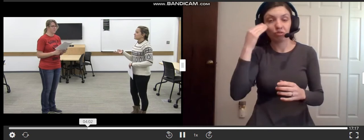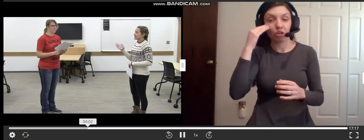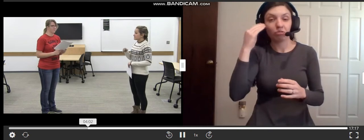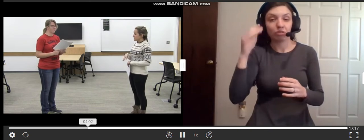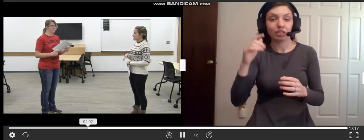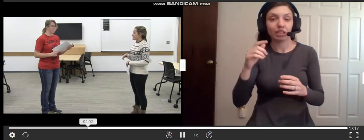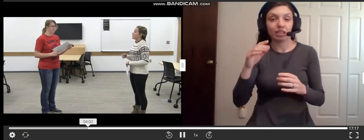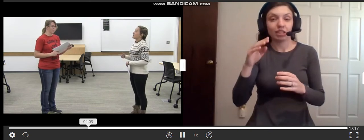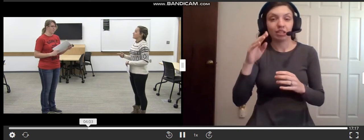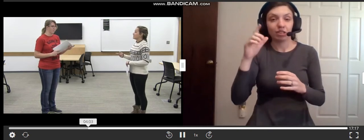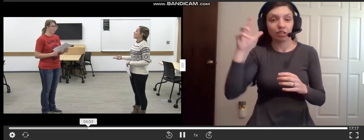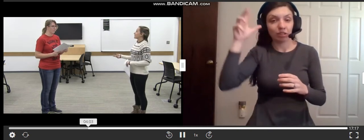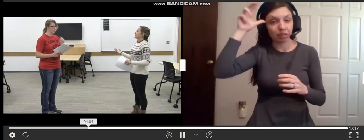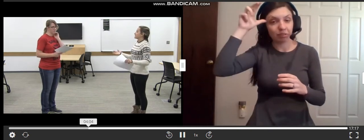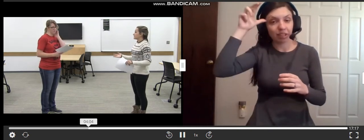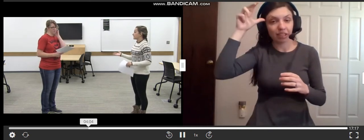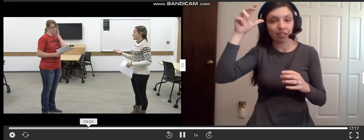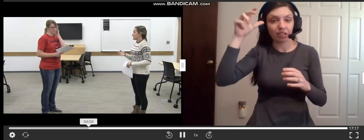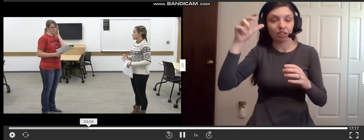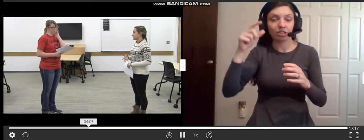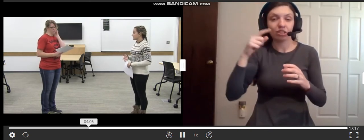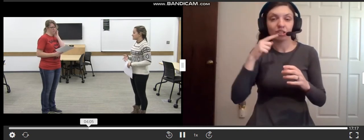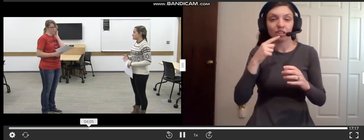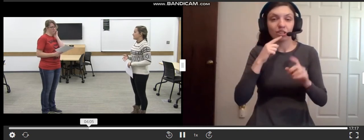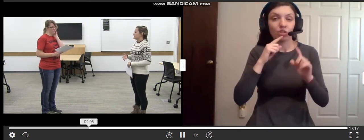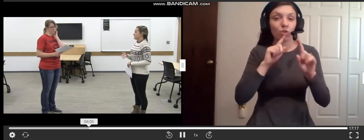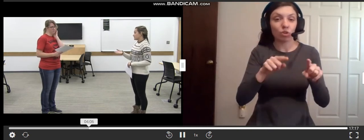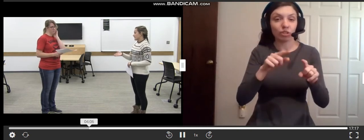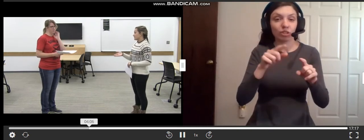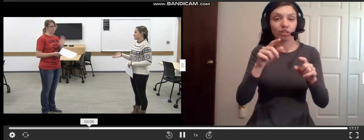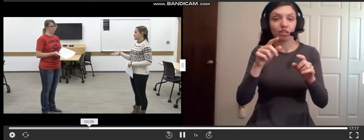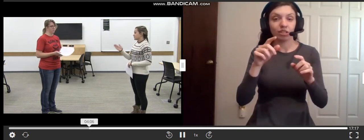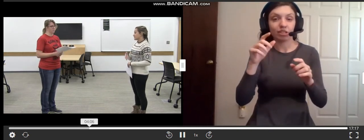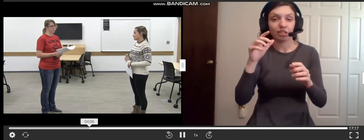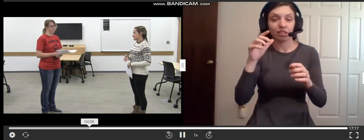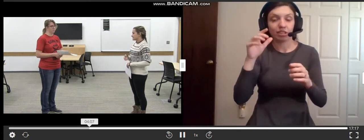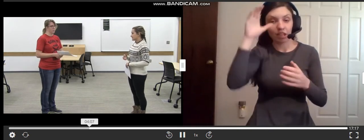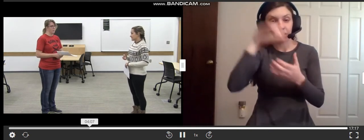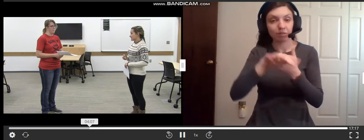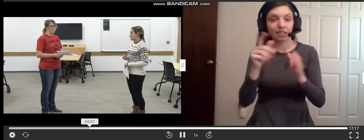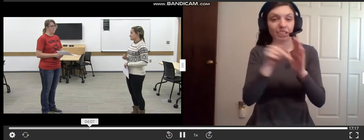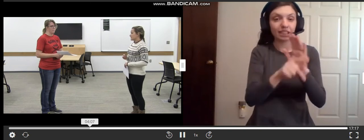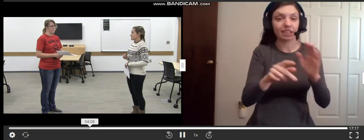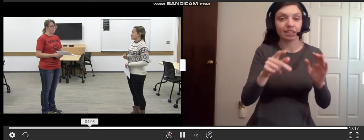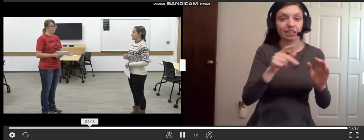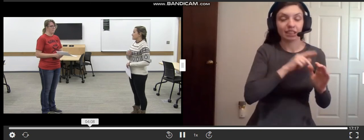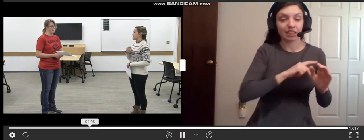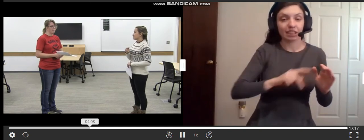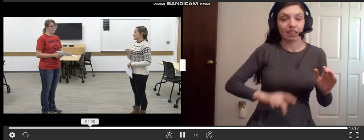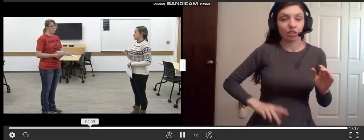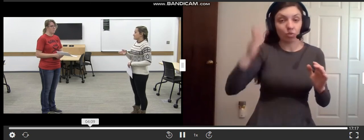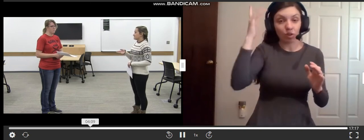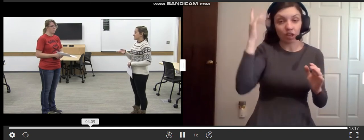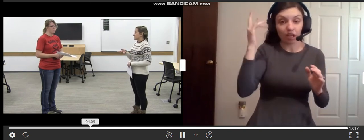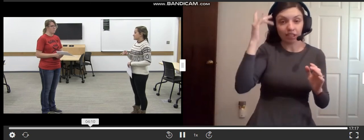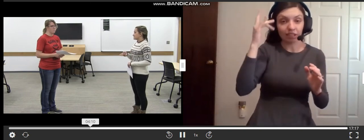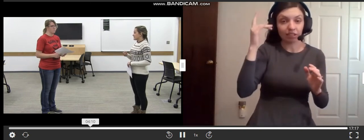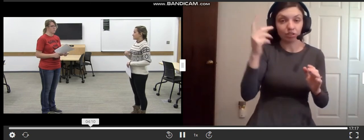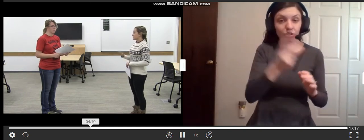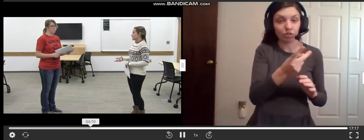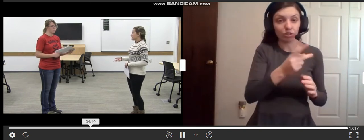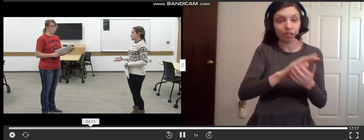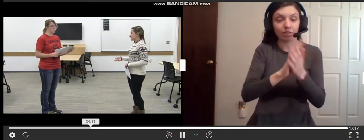So Lady Macbeth all but ordered her husband, Macbeth, to kill King Duncan so that the